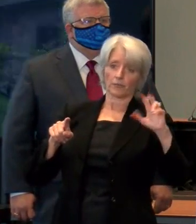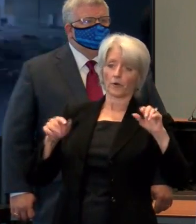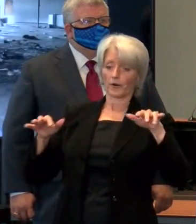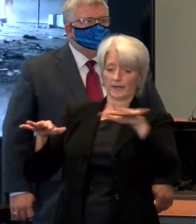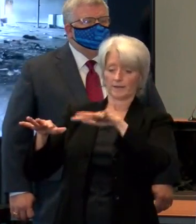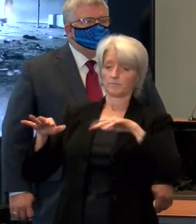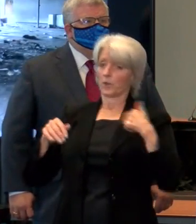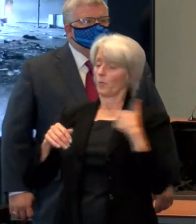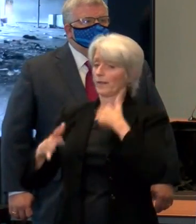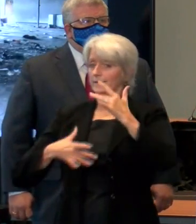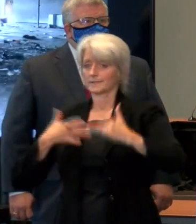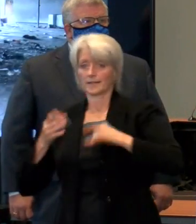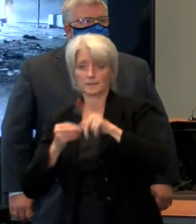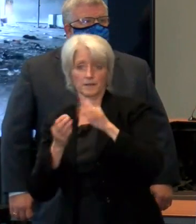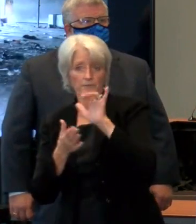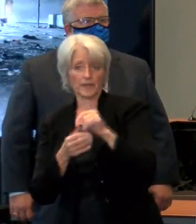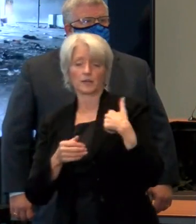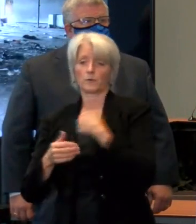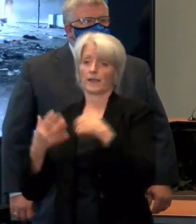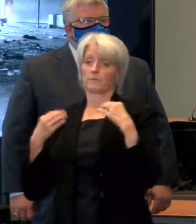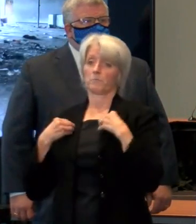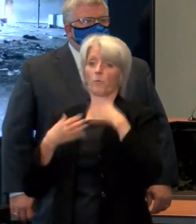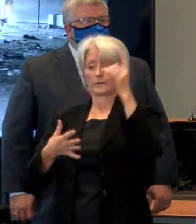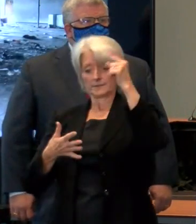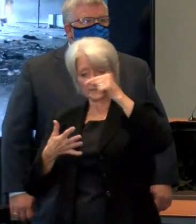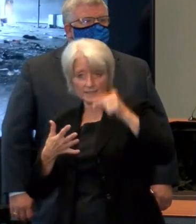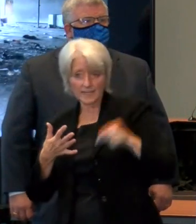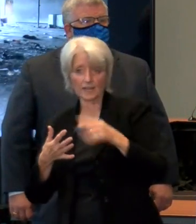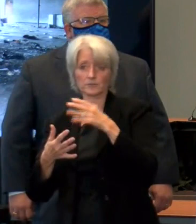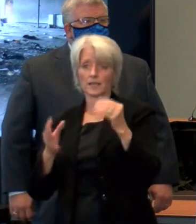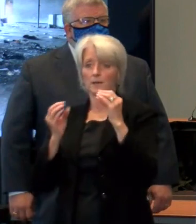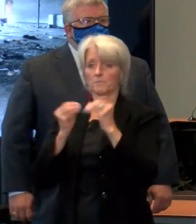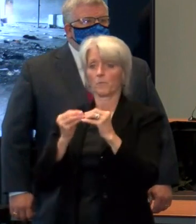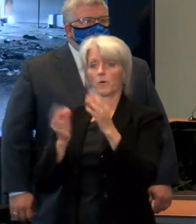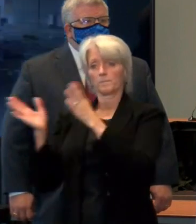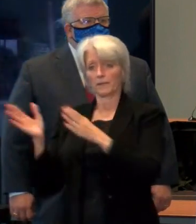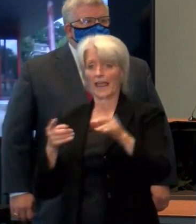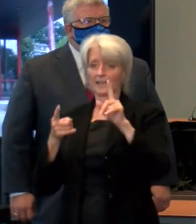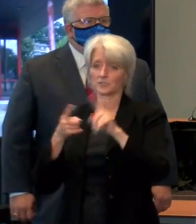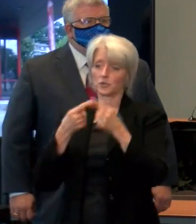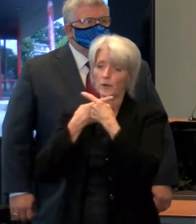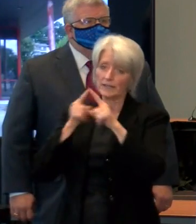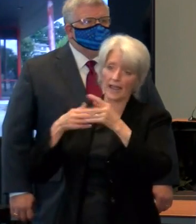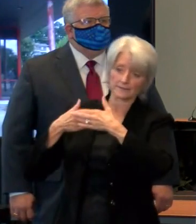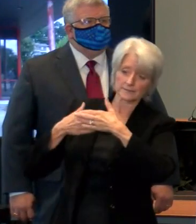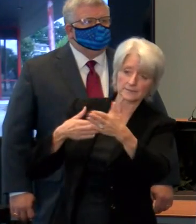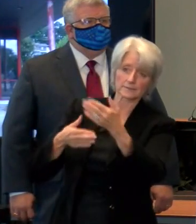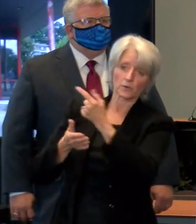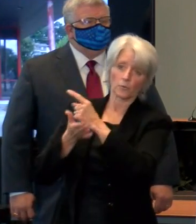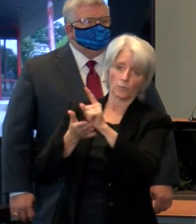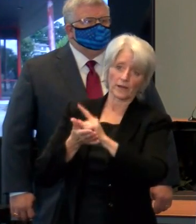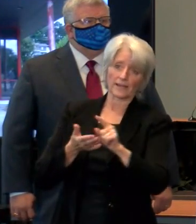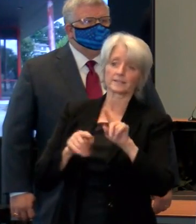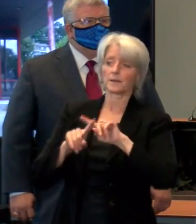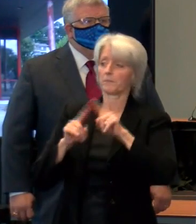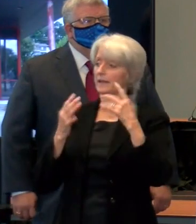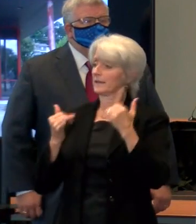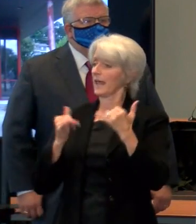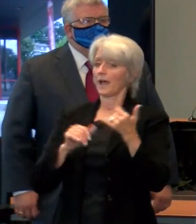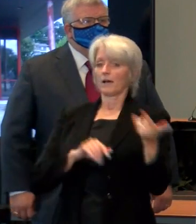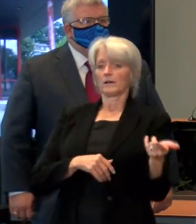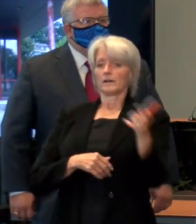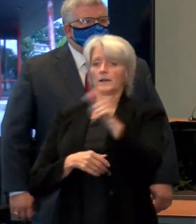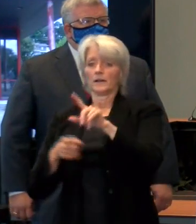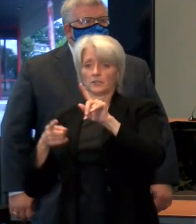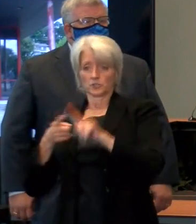about this. We have more details and more plans to announce in the coming weeks. Now I want to segue briefly to both of the leaders